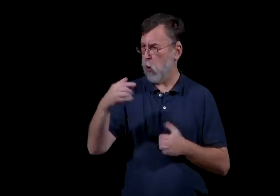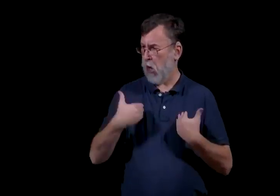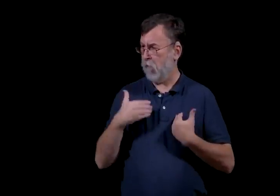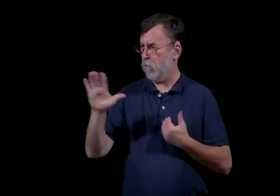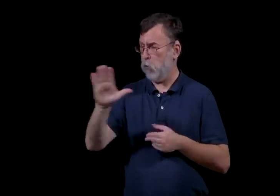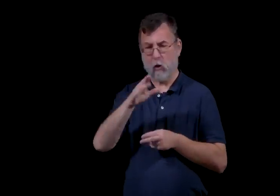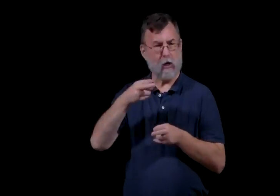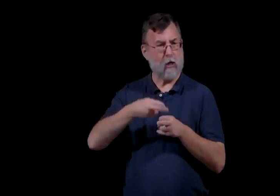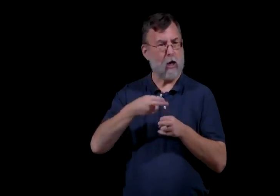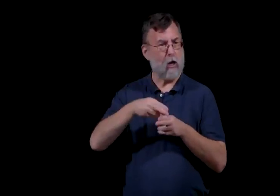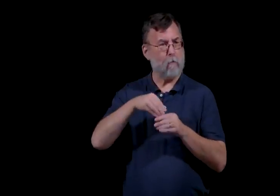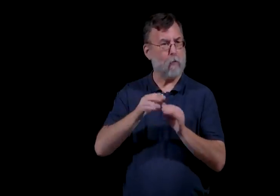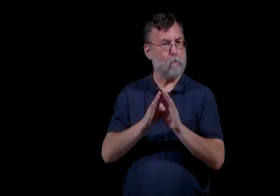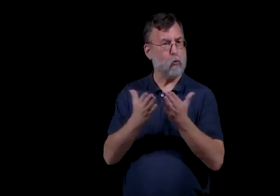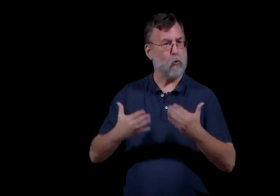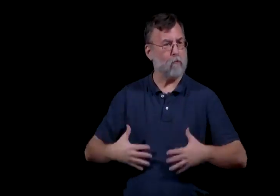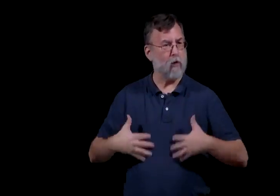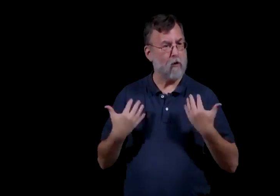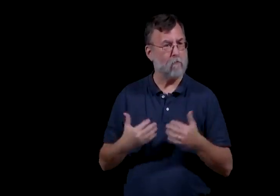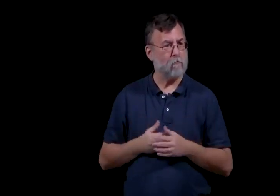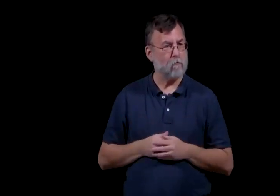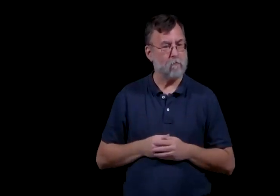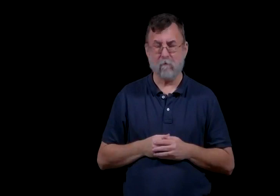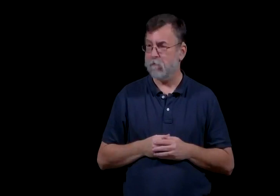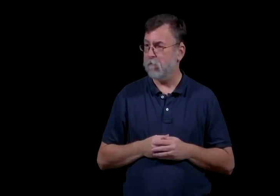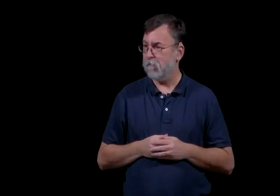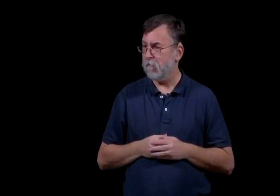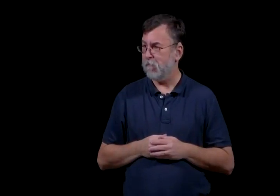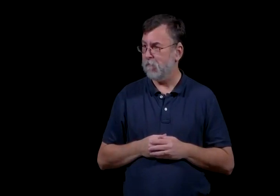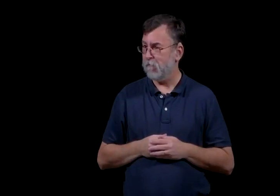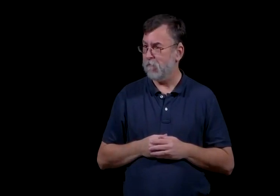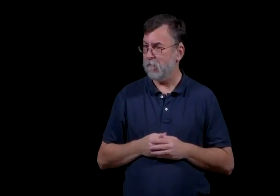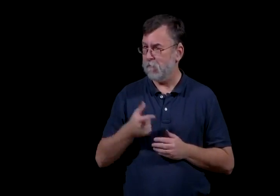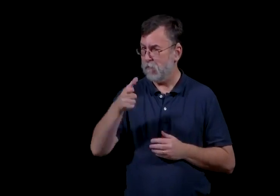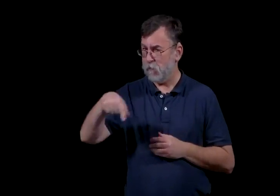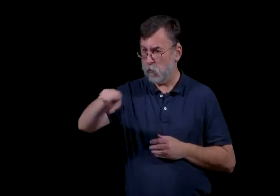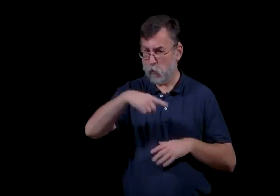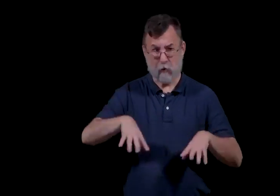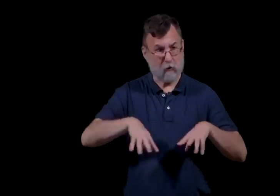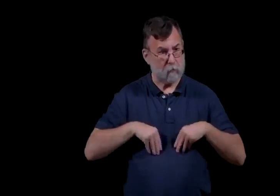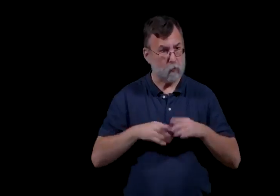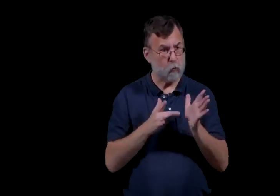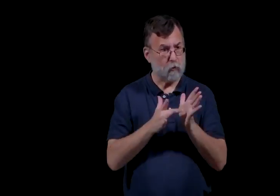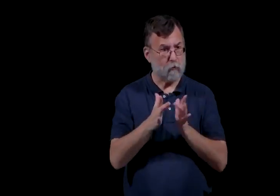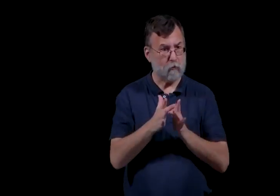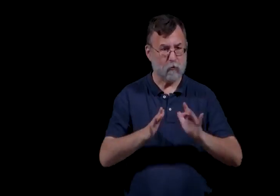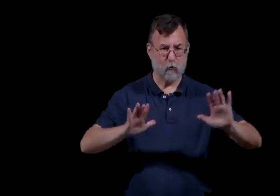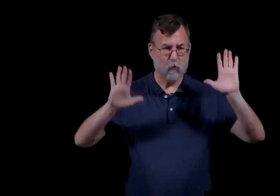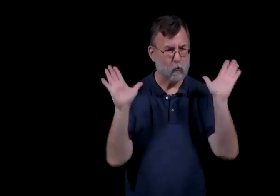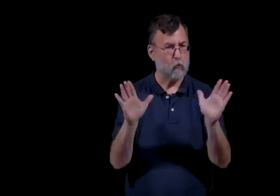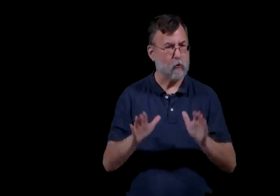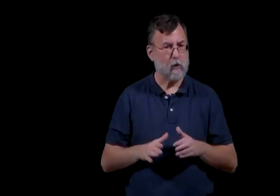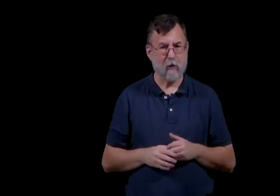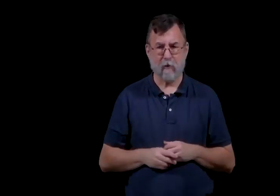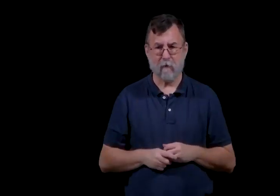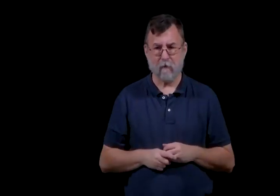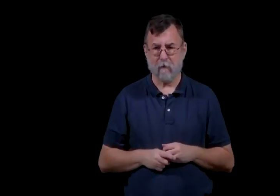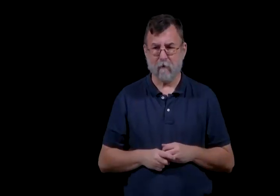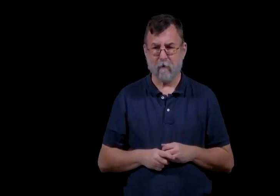right. Your name is in the book of life written there in heaven. Once you've accepted Christ,